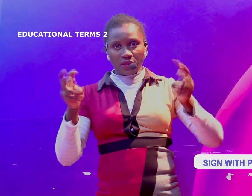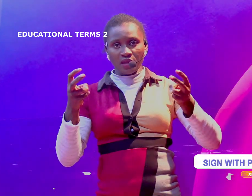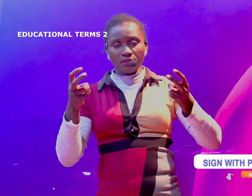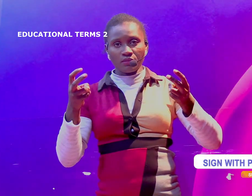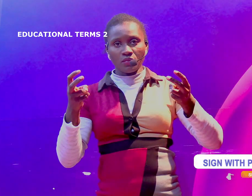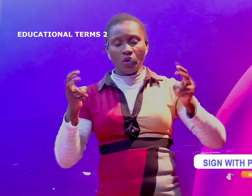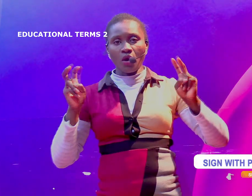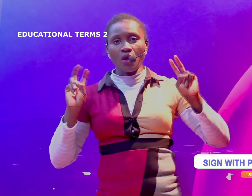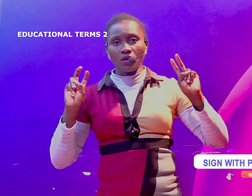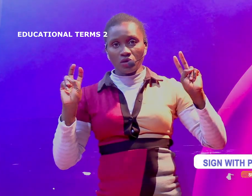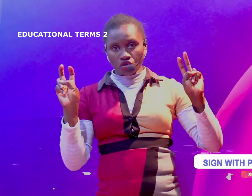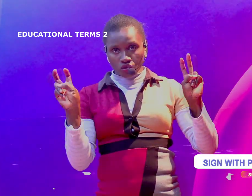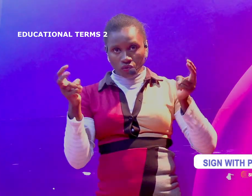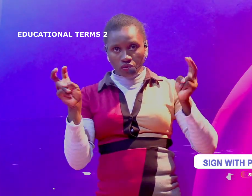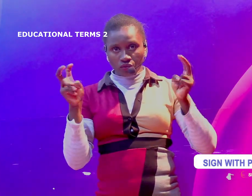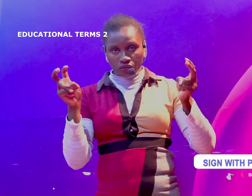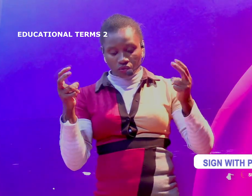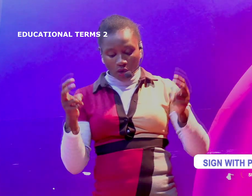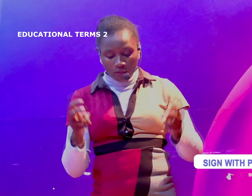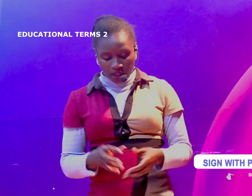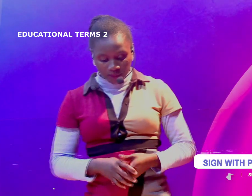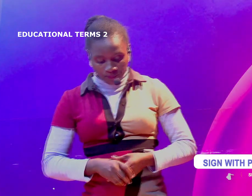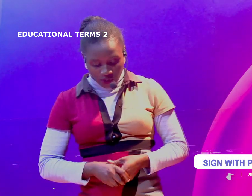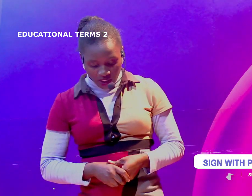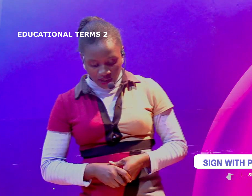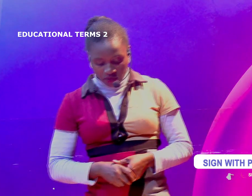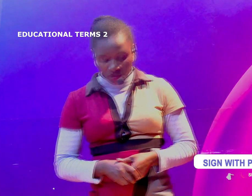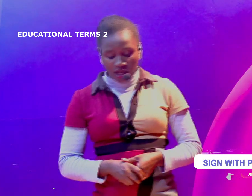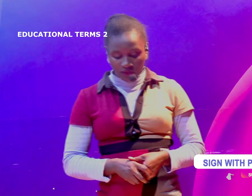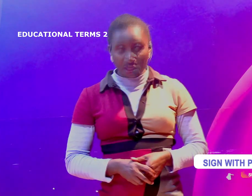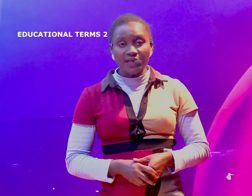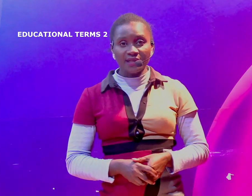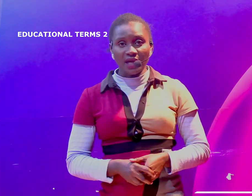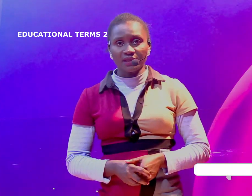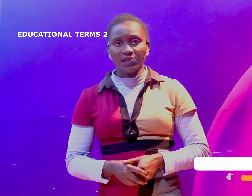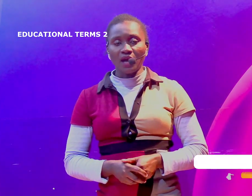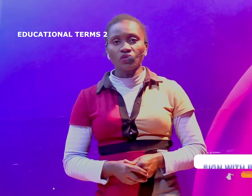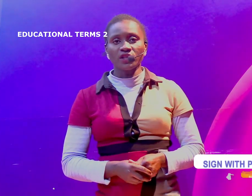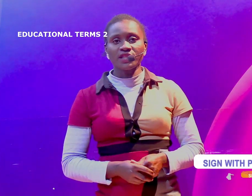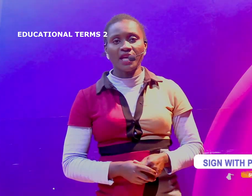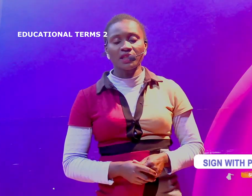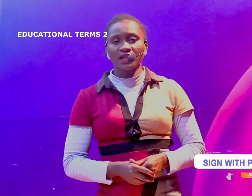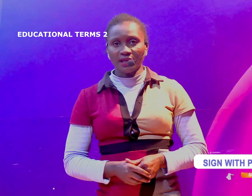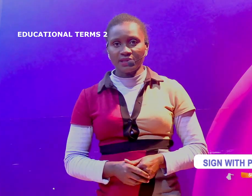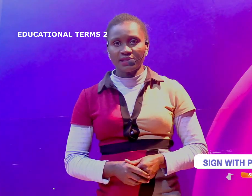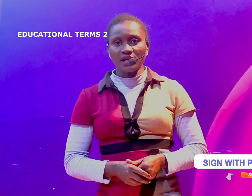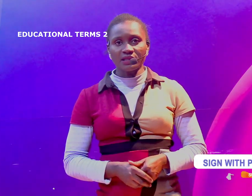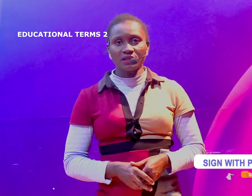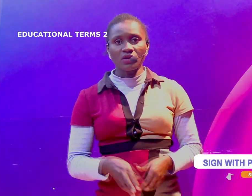theme or topic. And then you have result. How do we sign results? So